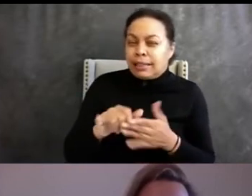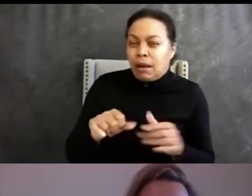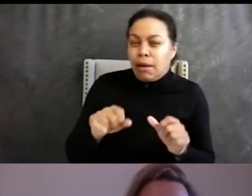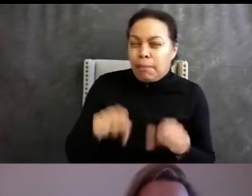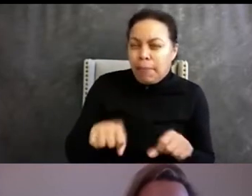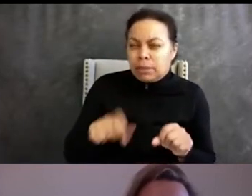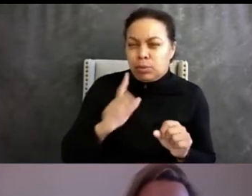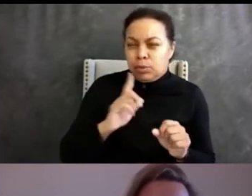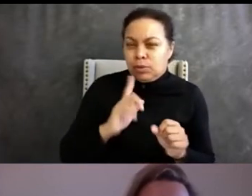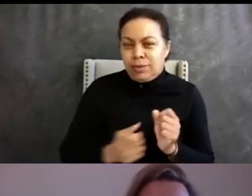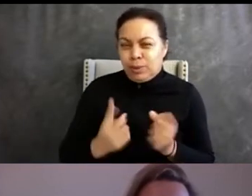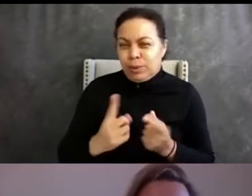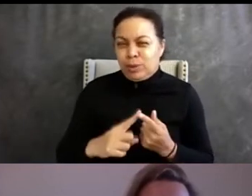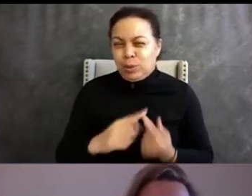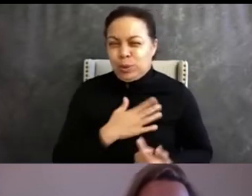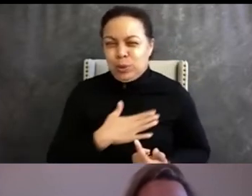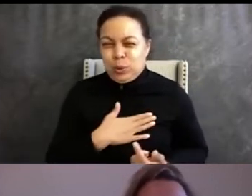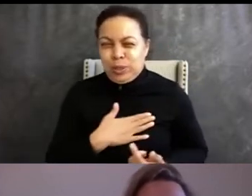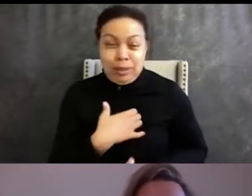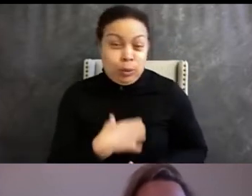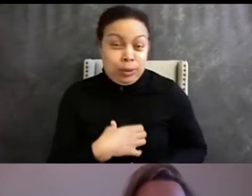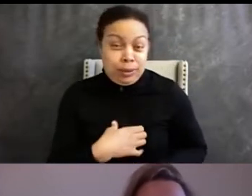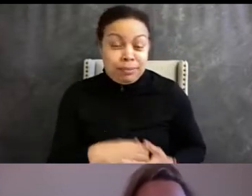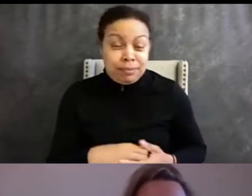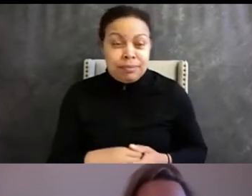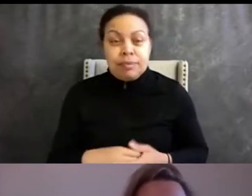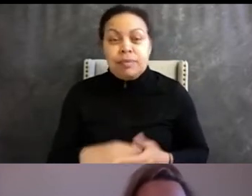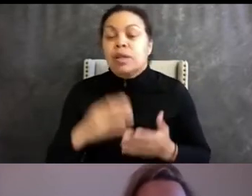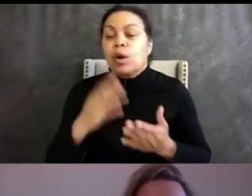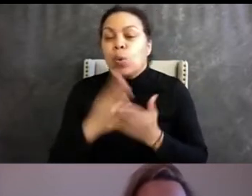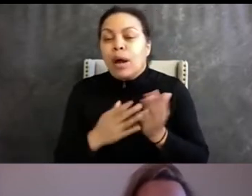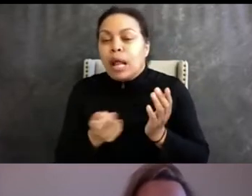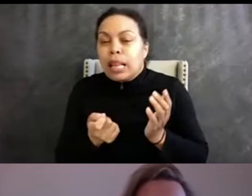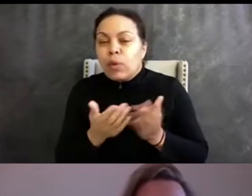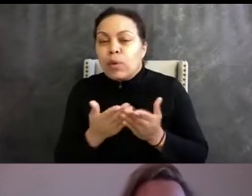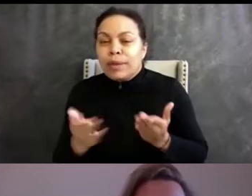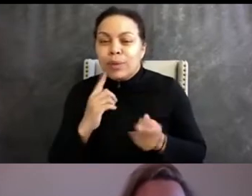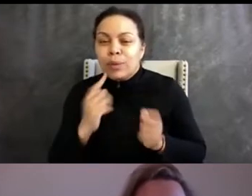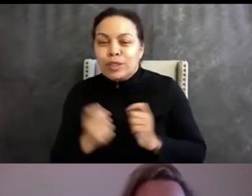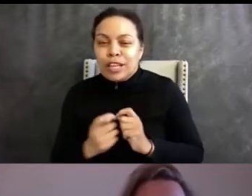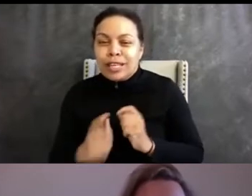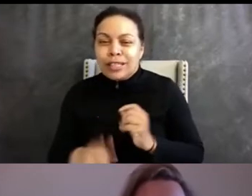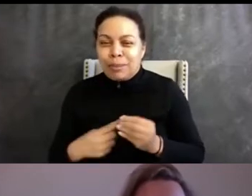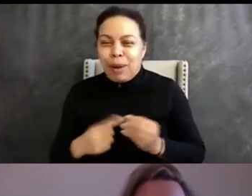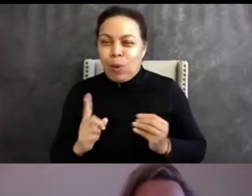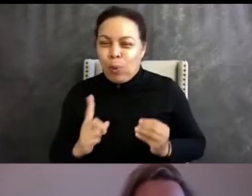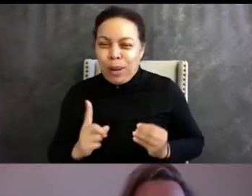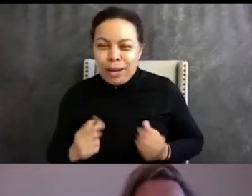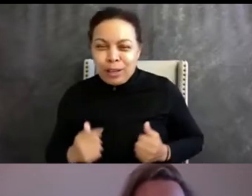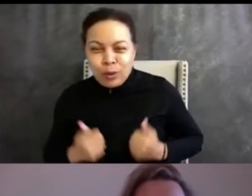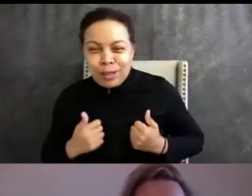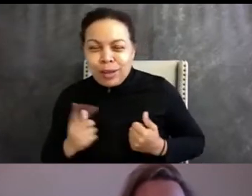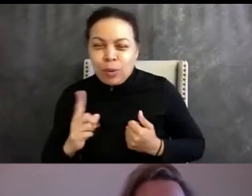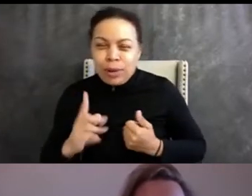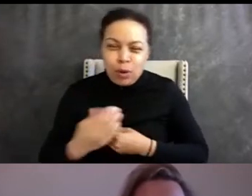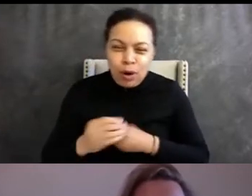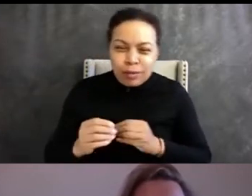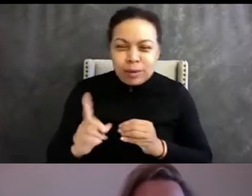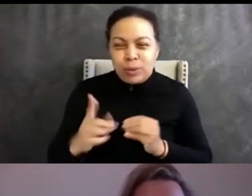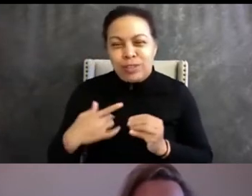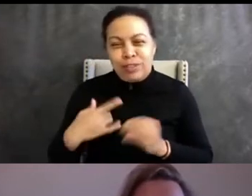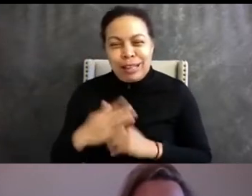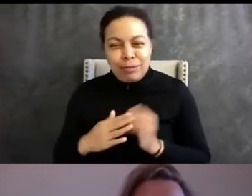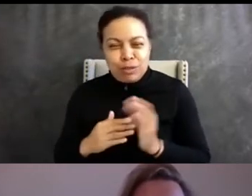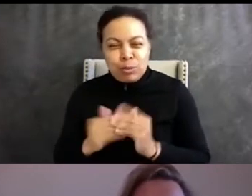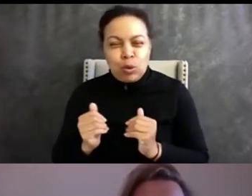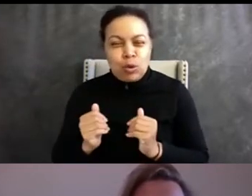So the small things that you would change about the places that you are in, you feel that you are comfortable in.